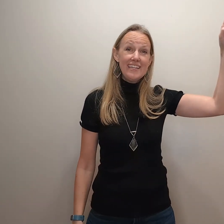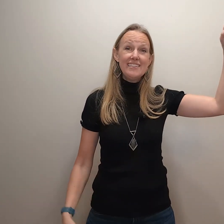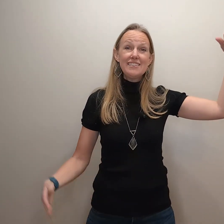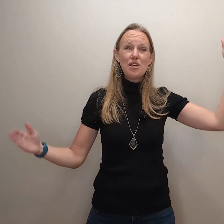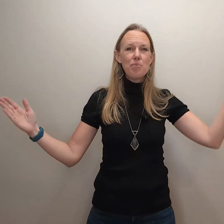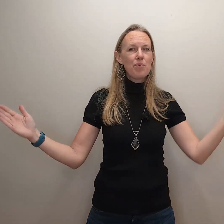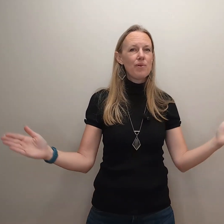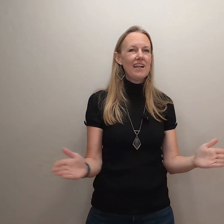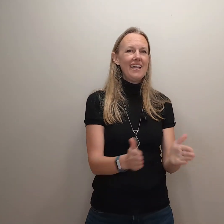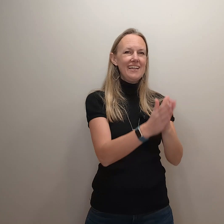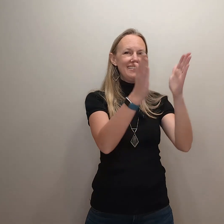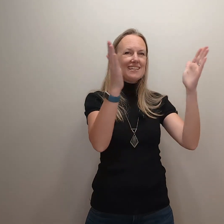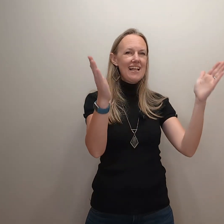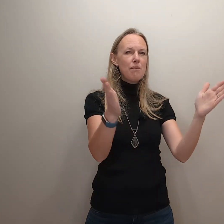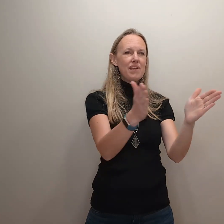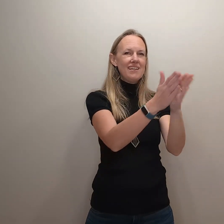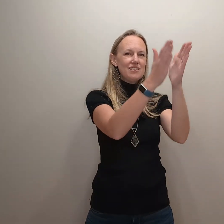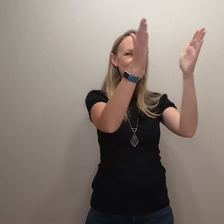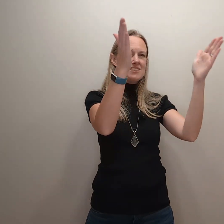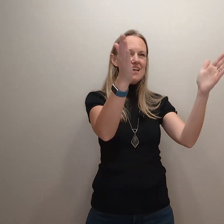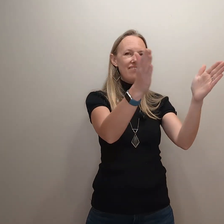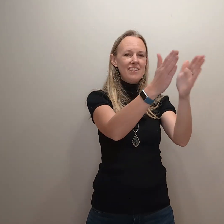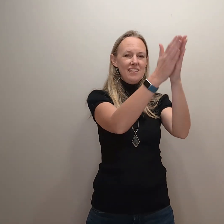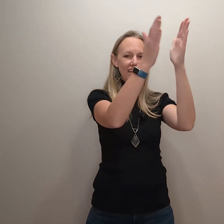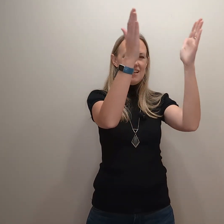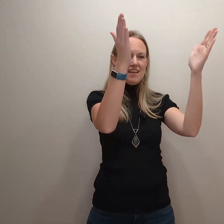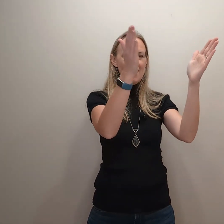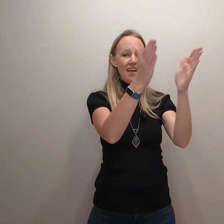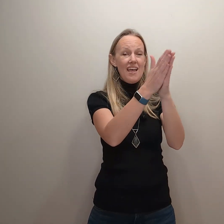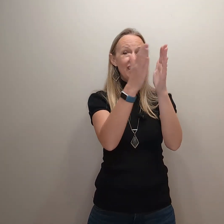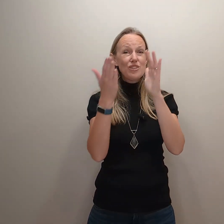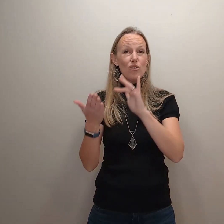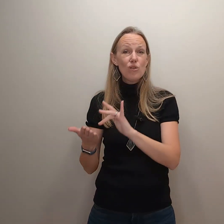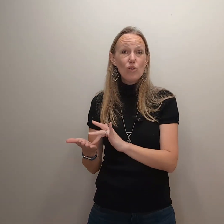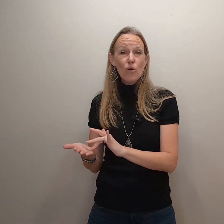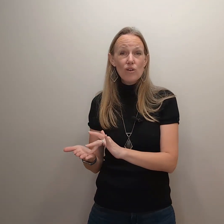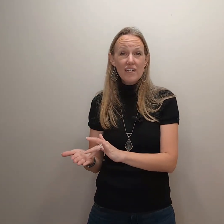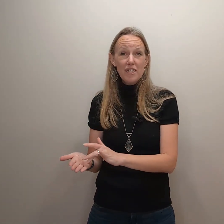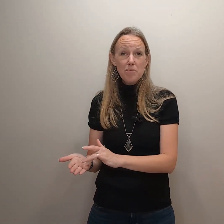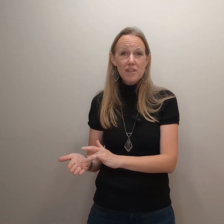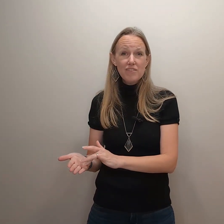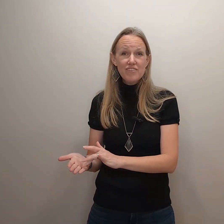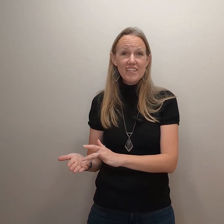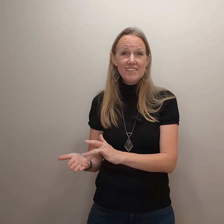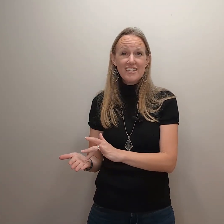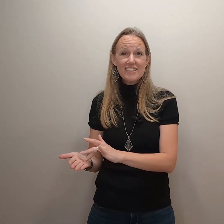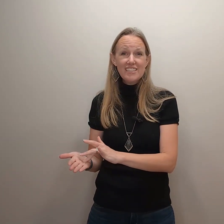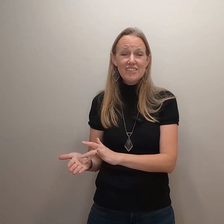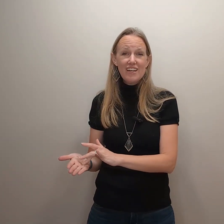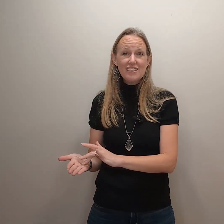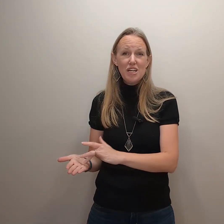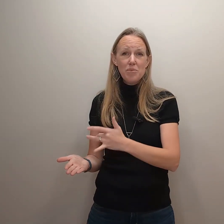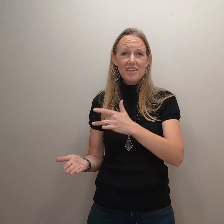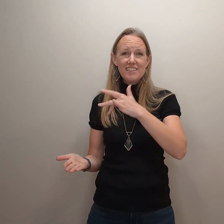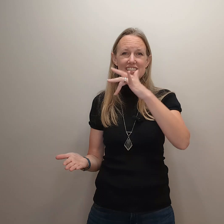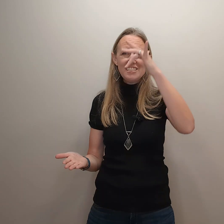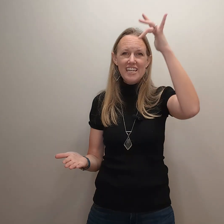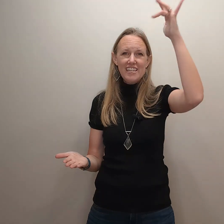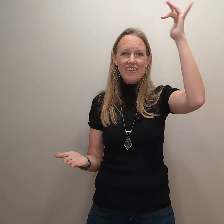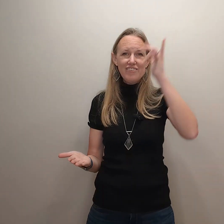His praise, clapping towards heaven. And glory, middle finger touching your non-dominant, and then shake your